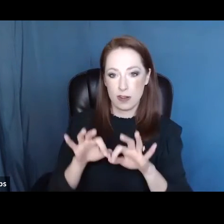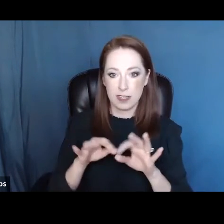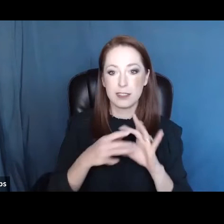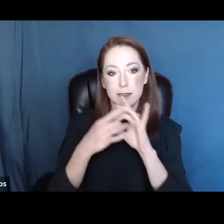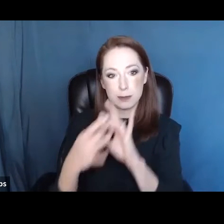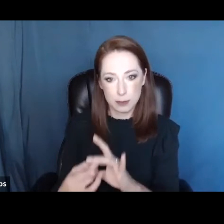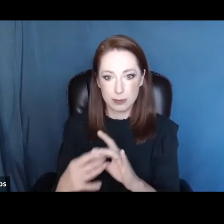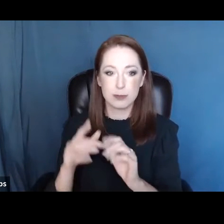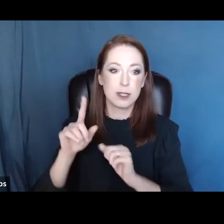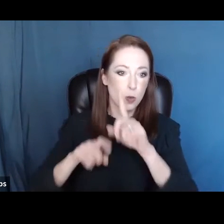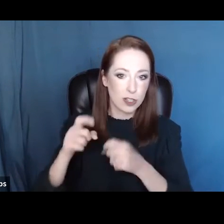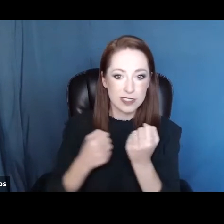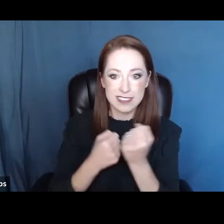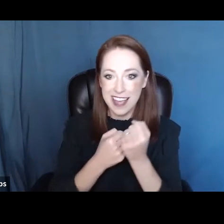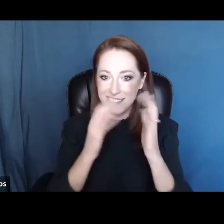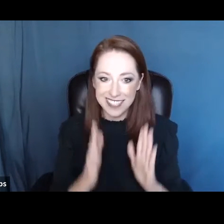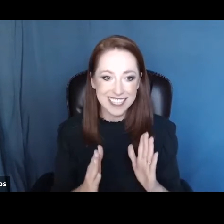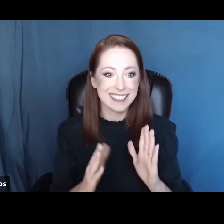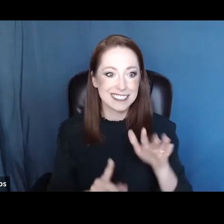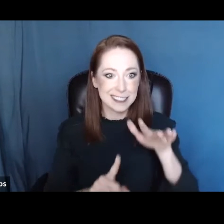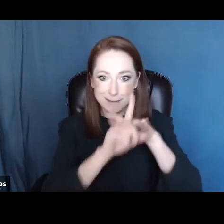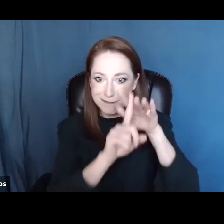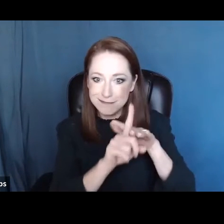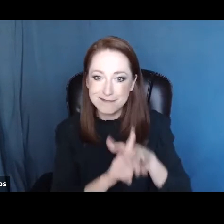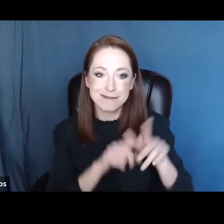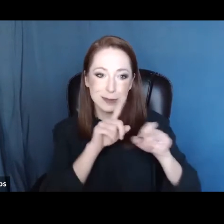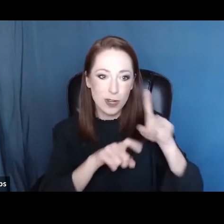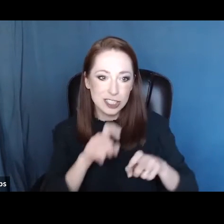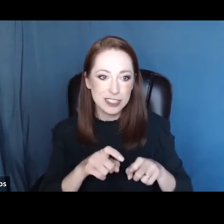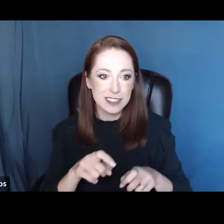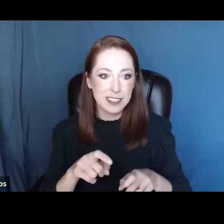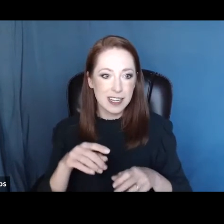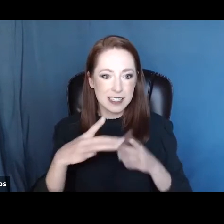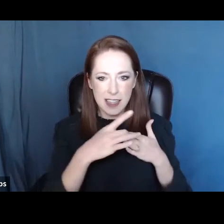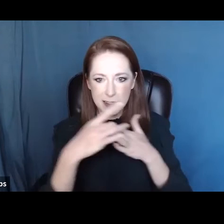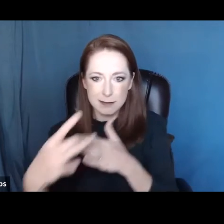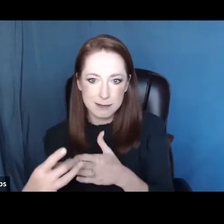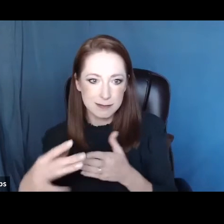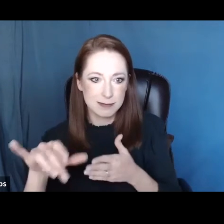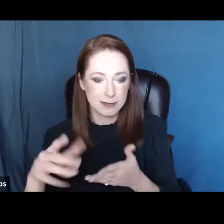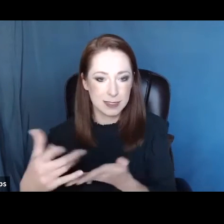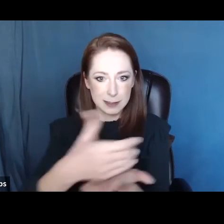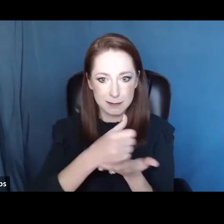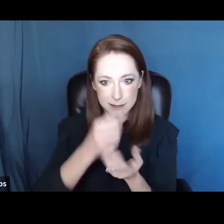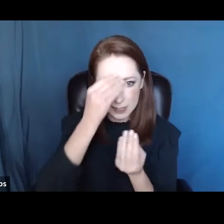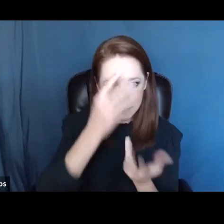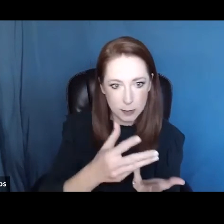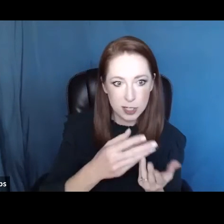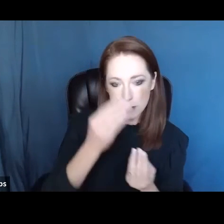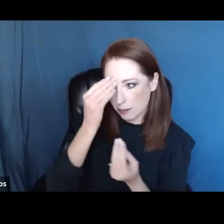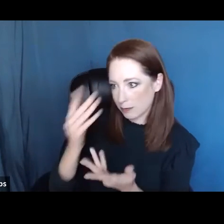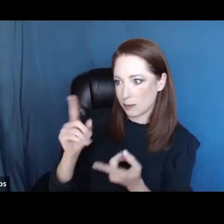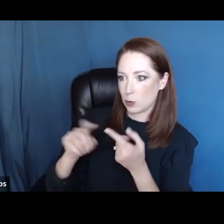have advocates having those questions, and then finding our routes to taking that information to people in